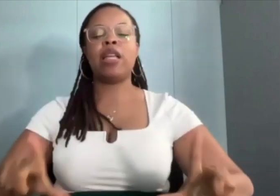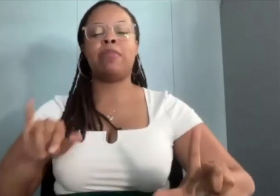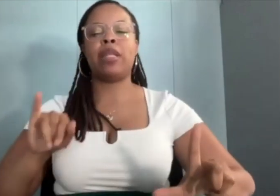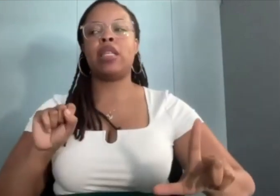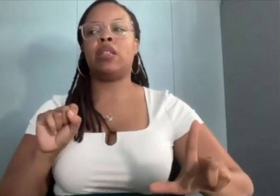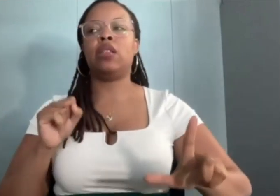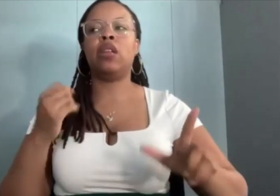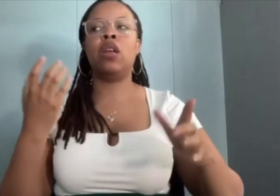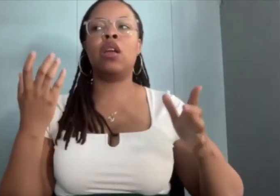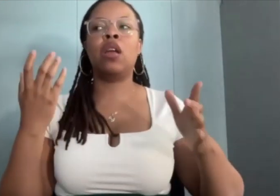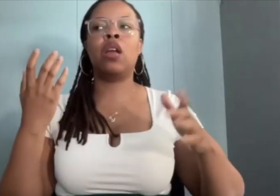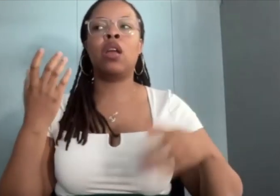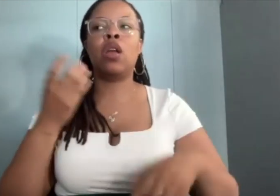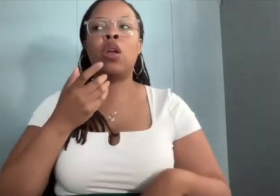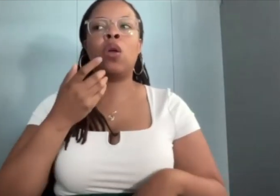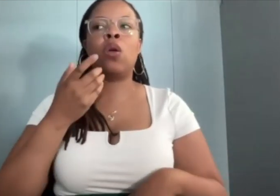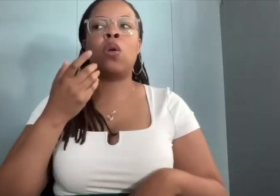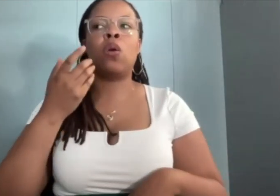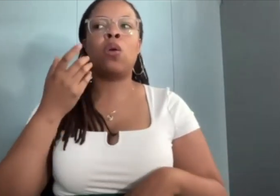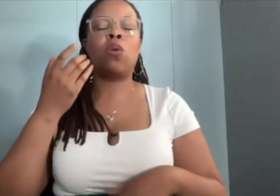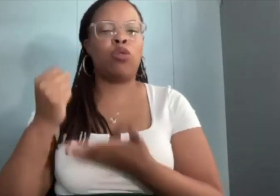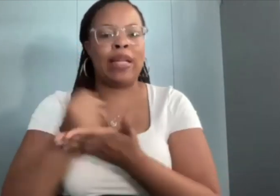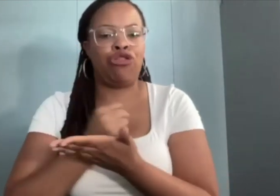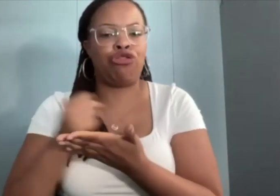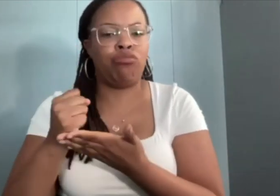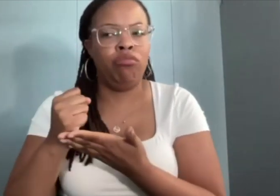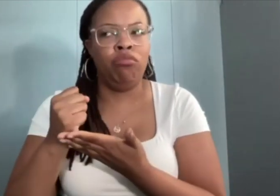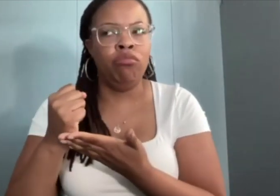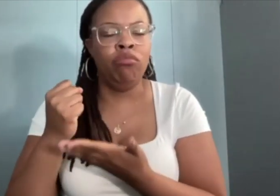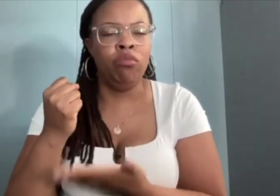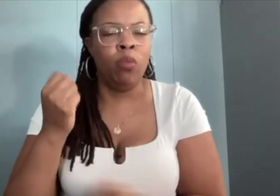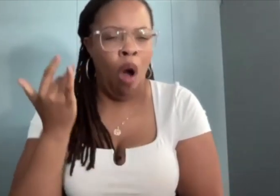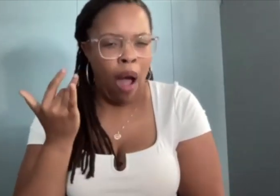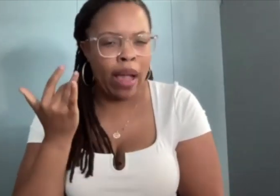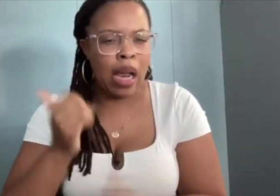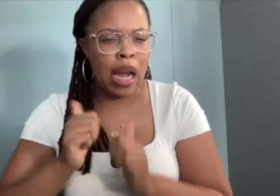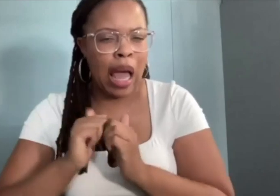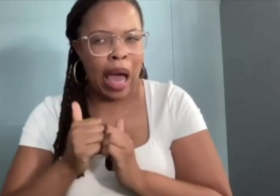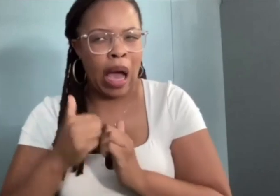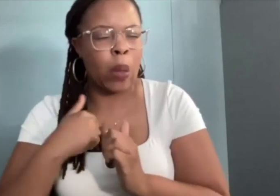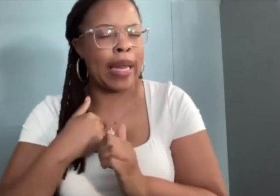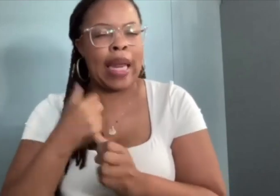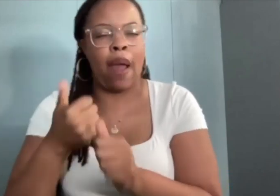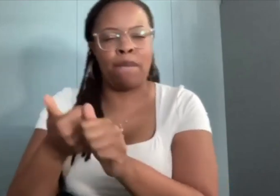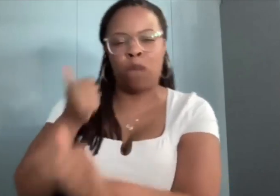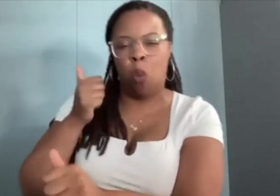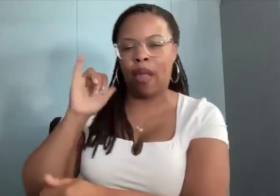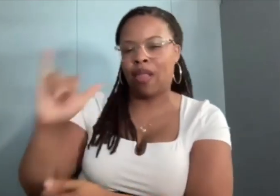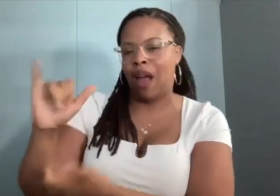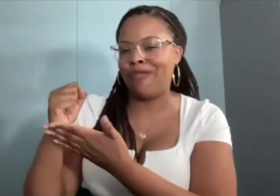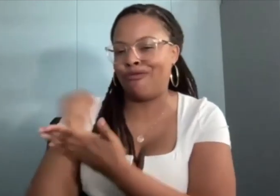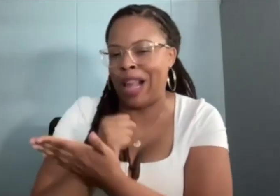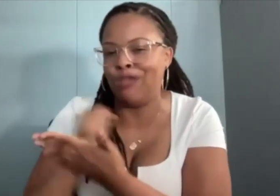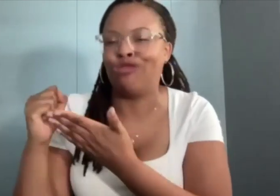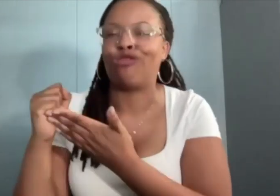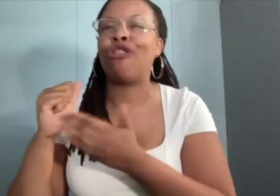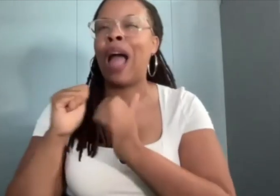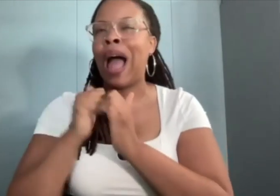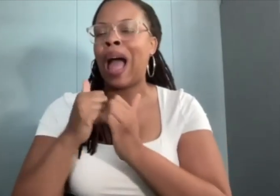us to step away a little bit and take a bird's eye view to look at how we can